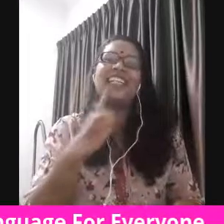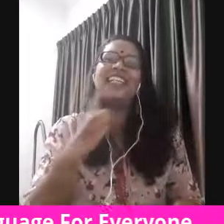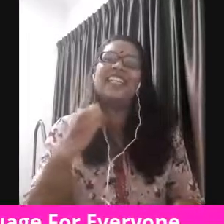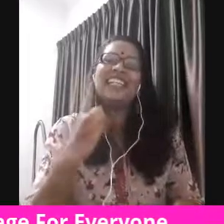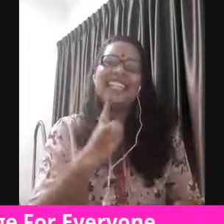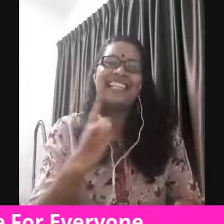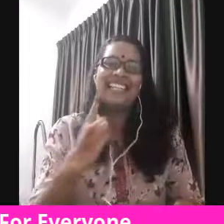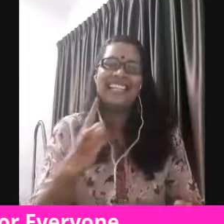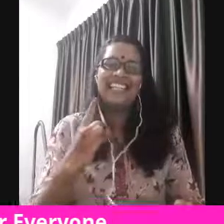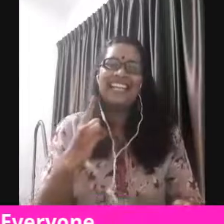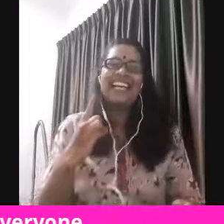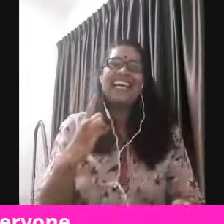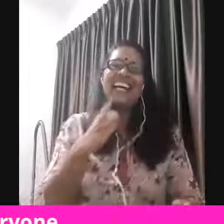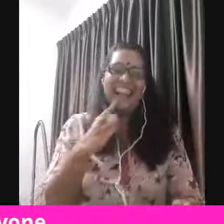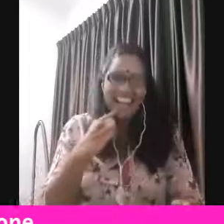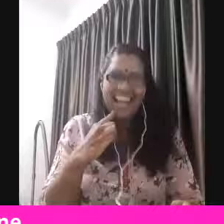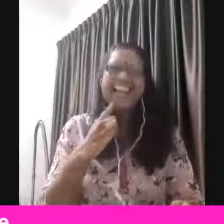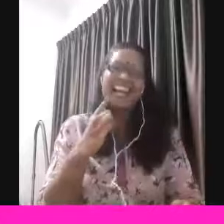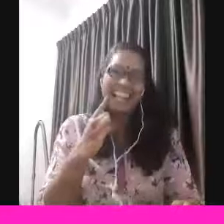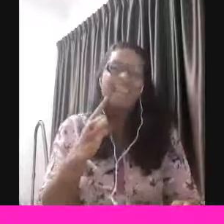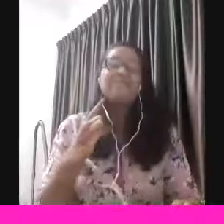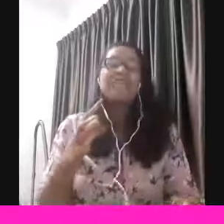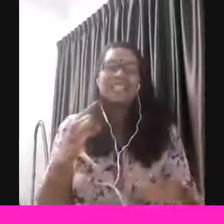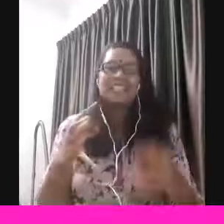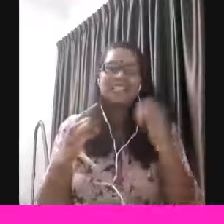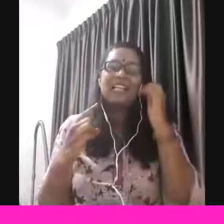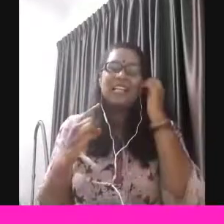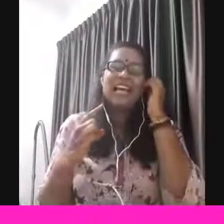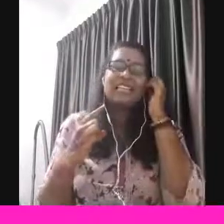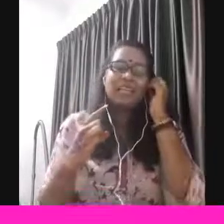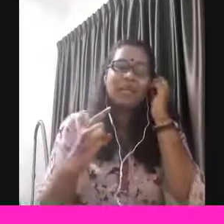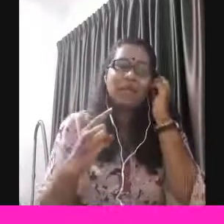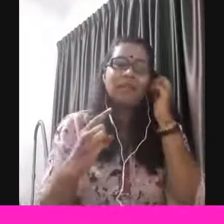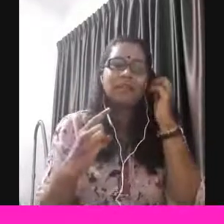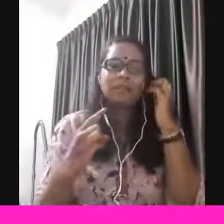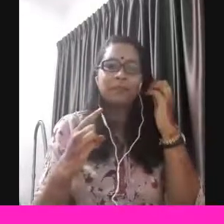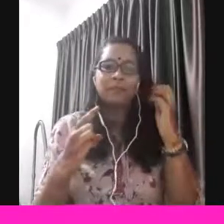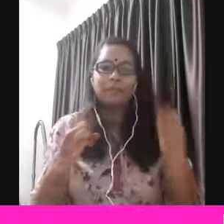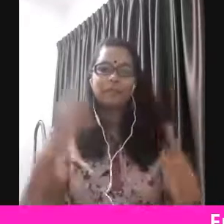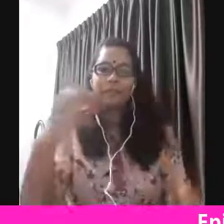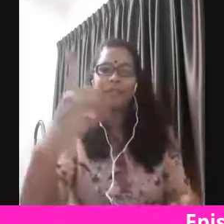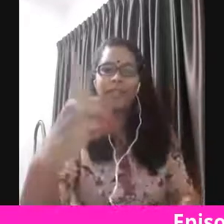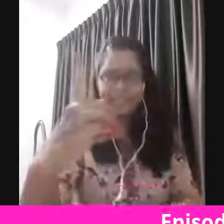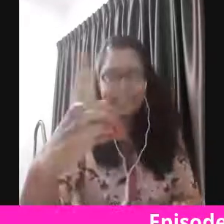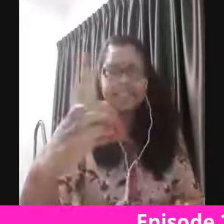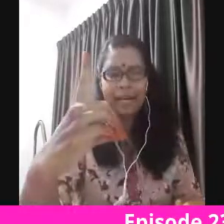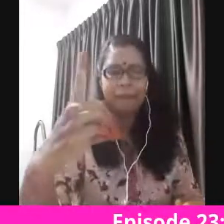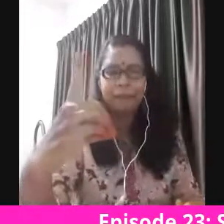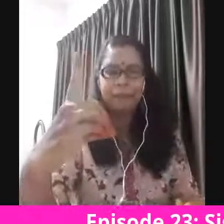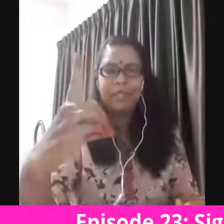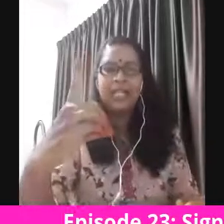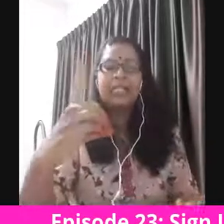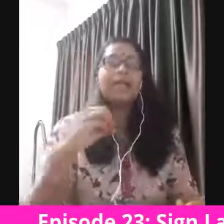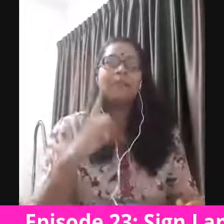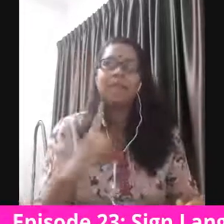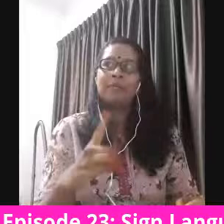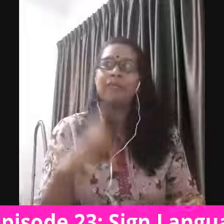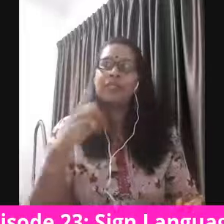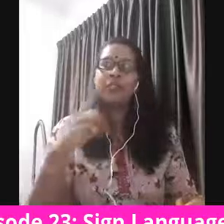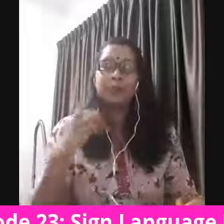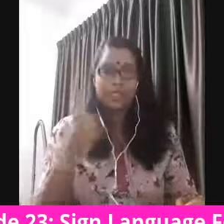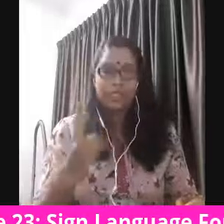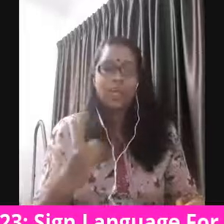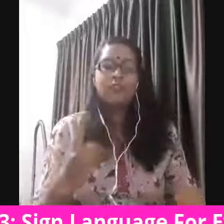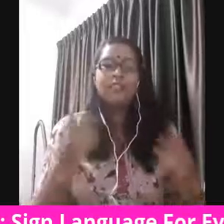Darshini, DD. D. Oh. Ah, D yeah. is the Sometimes they like this. Yeah. D. Sometimes